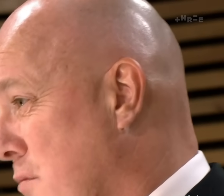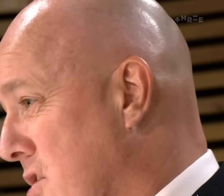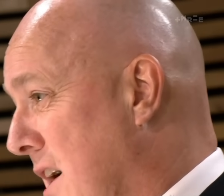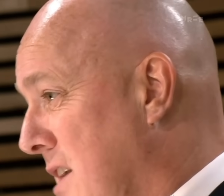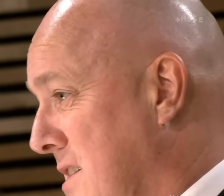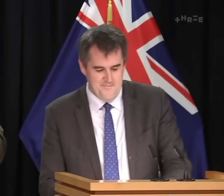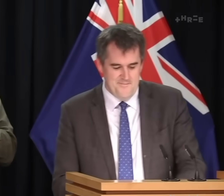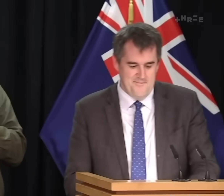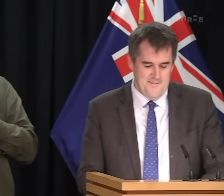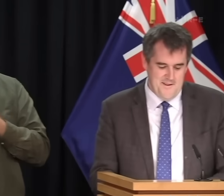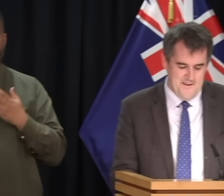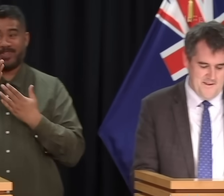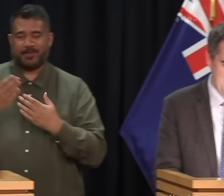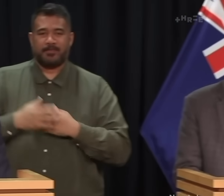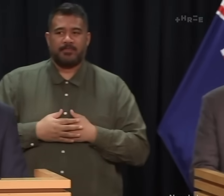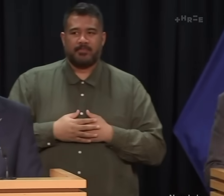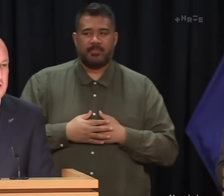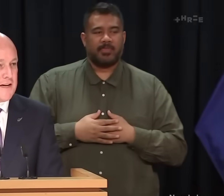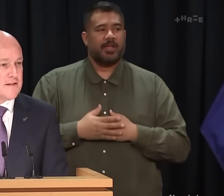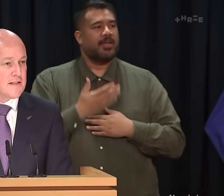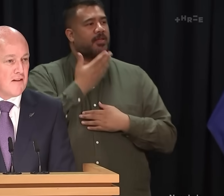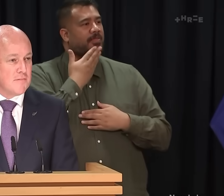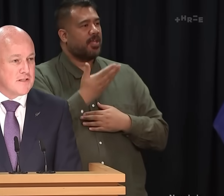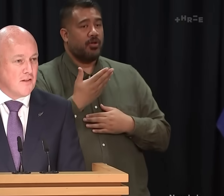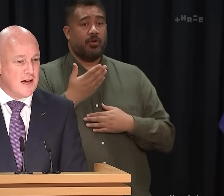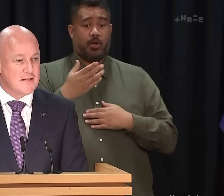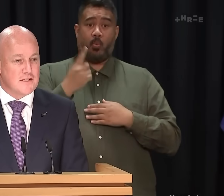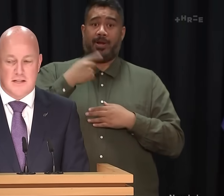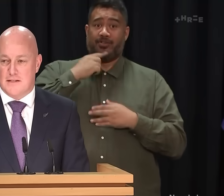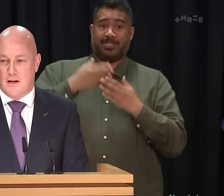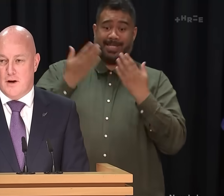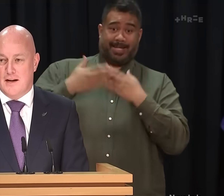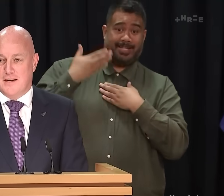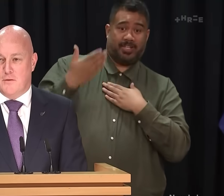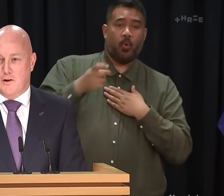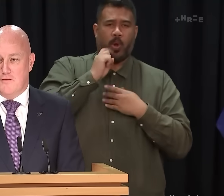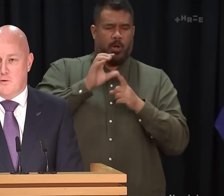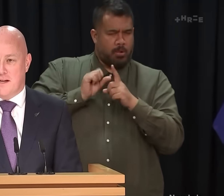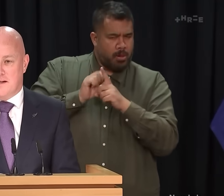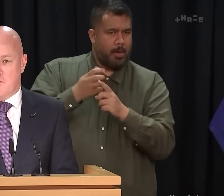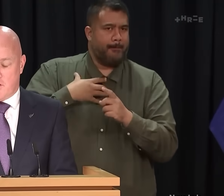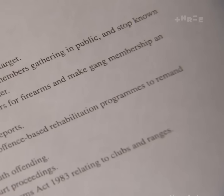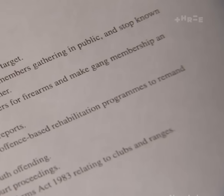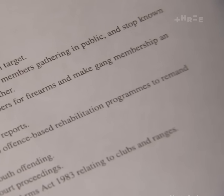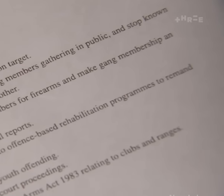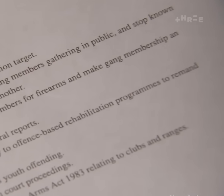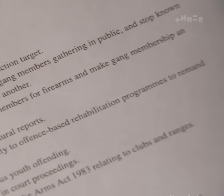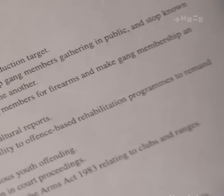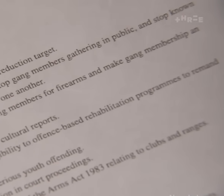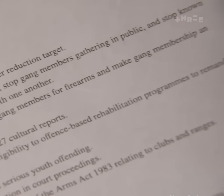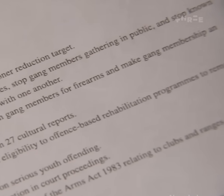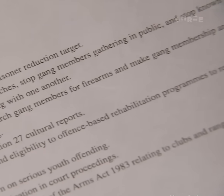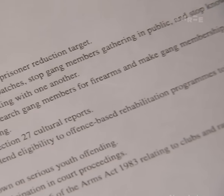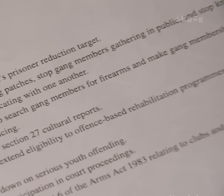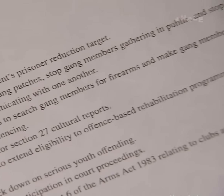age 74. I think we're going to do more in 100 days than this government did in the last 6 years, so we're looking forward to getting into work. 49 steps